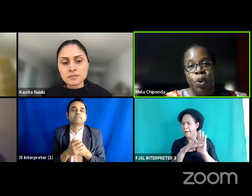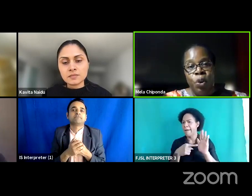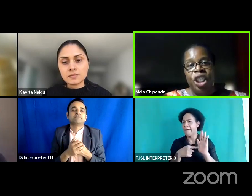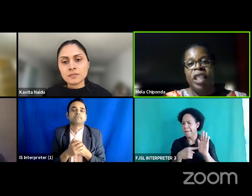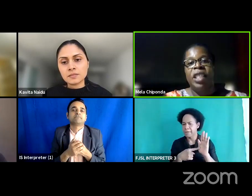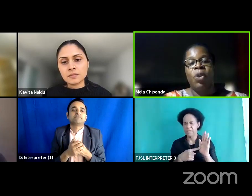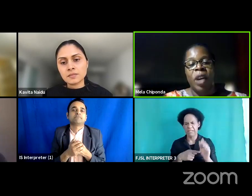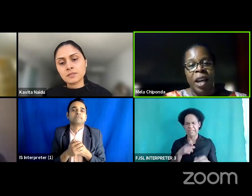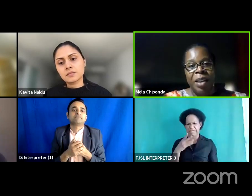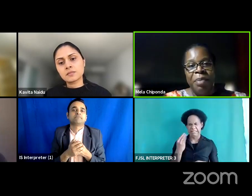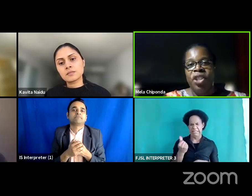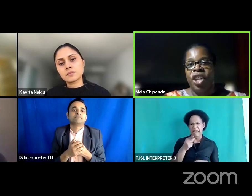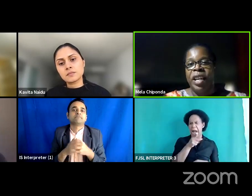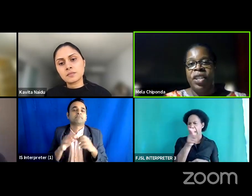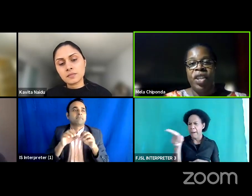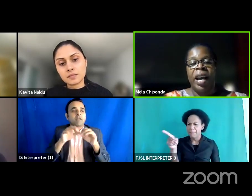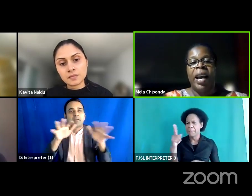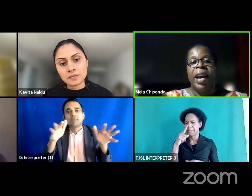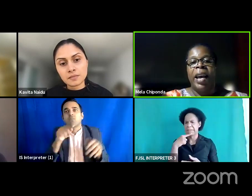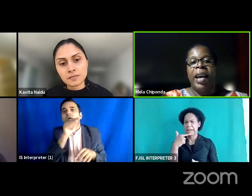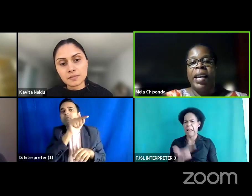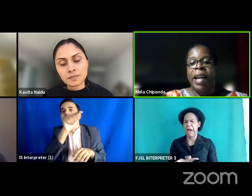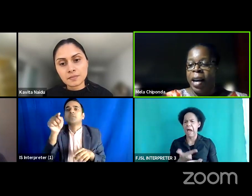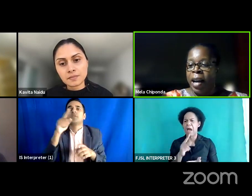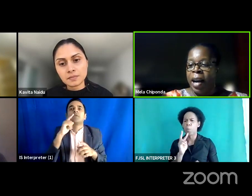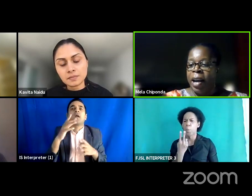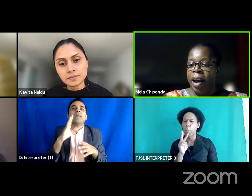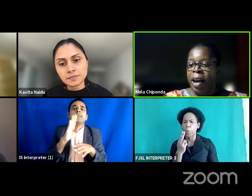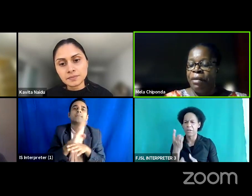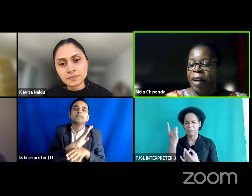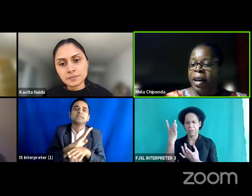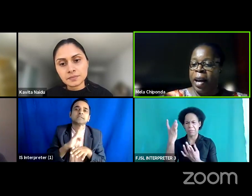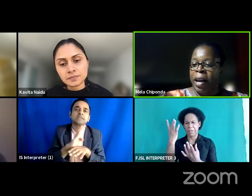corporate-driven solutions on climate change. And